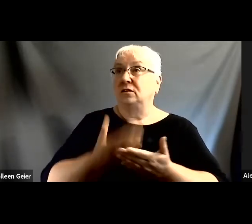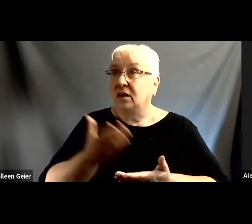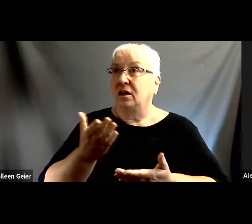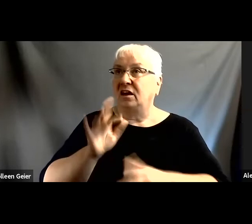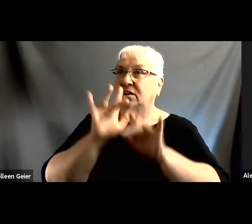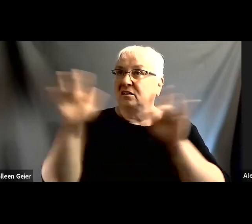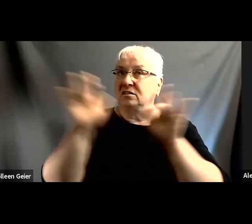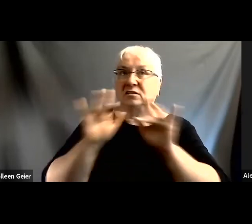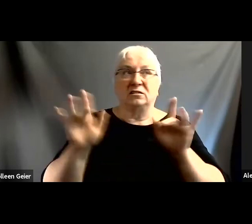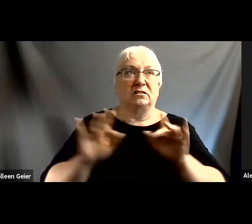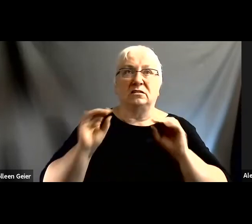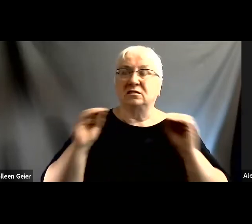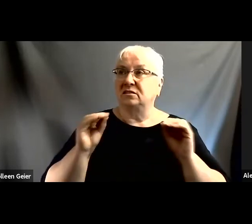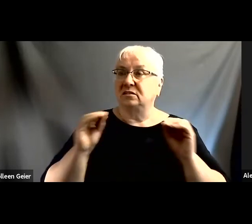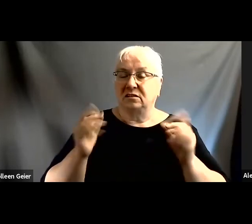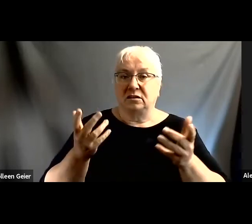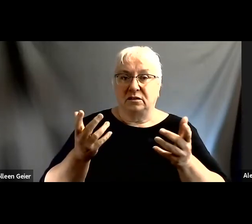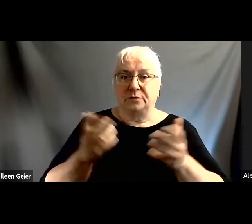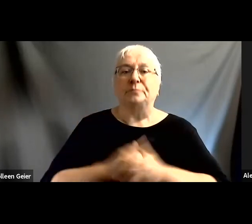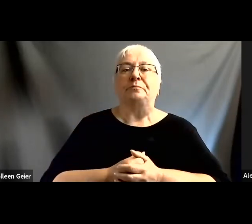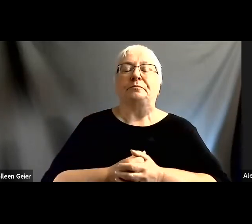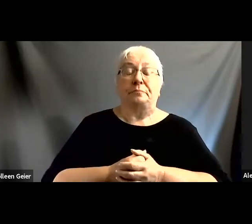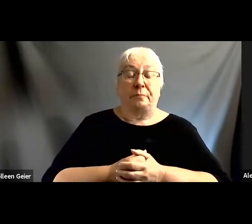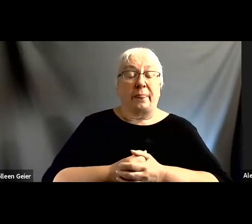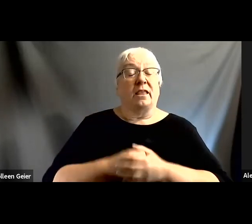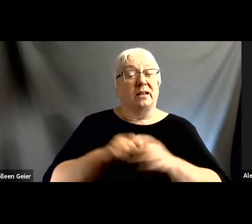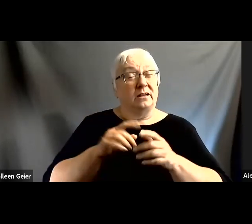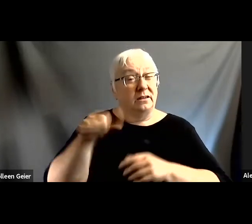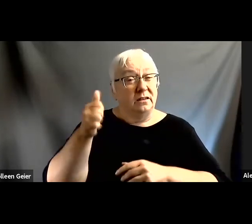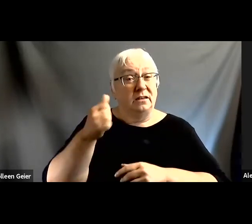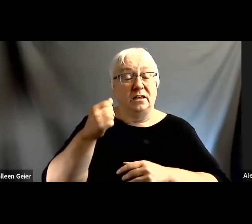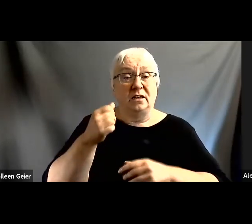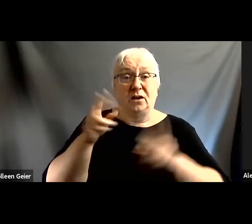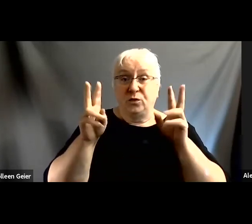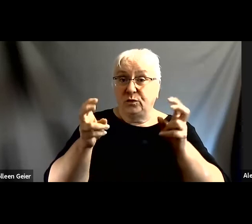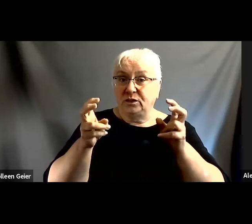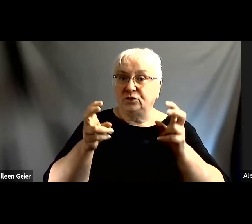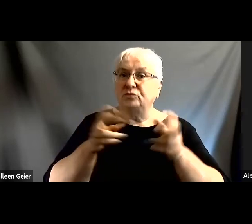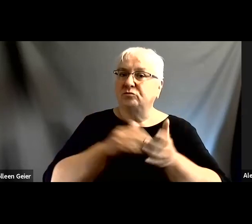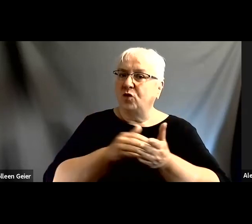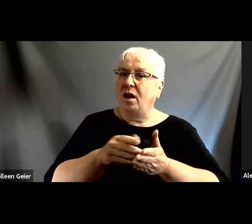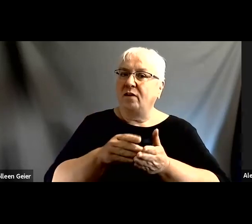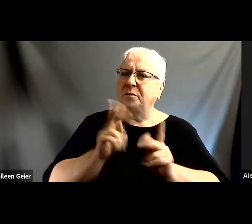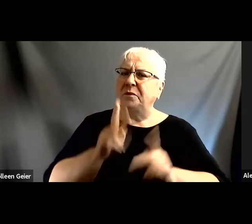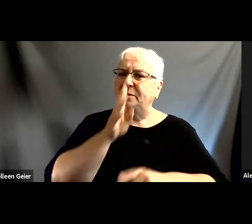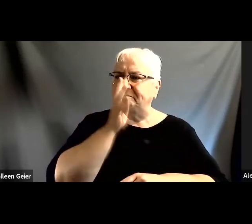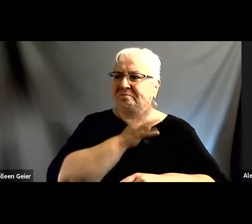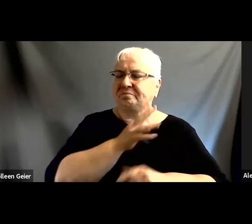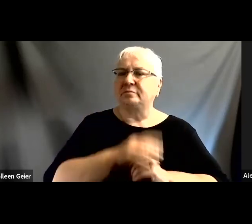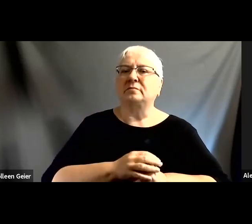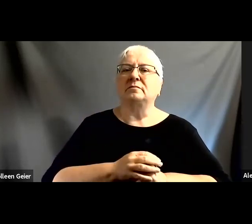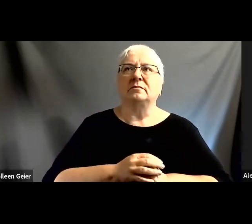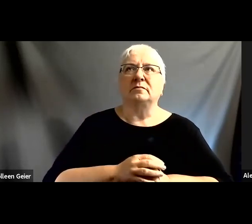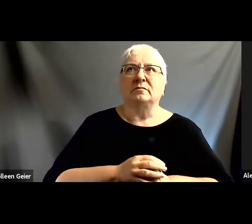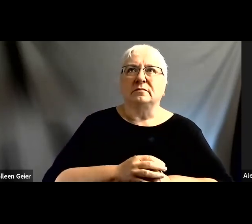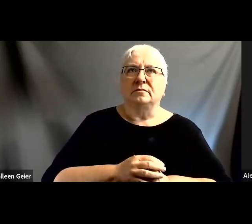Furthermore, it's also illuminated one more issue that is not often discussed. Oftentimes we hear about